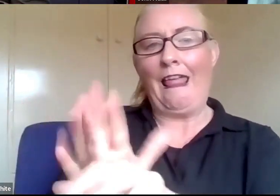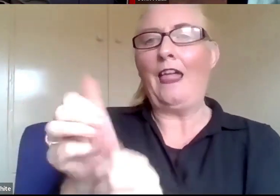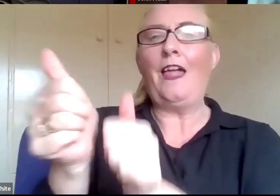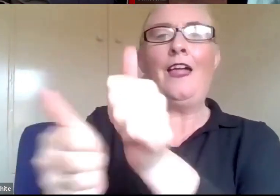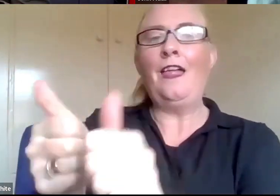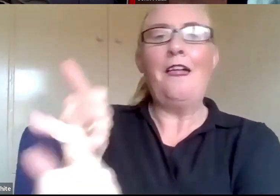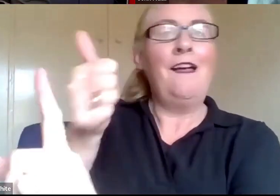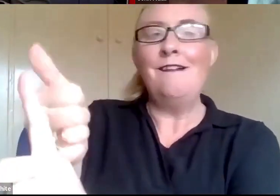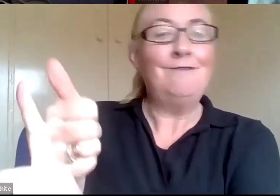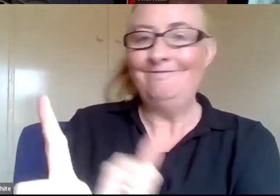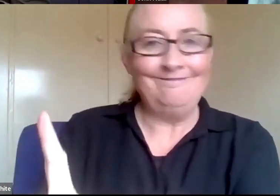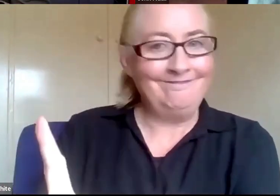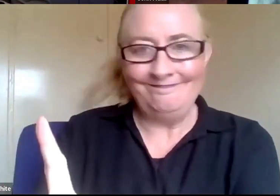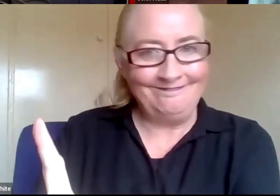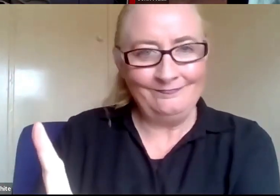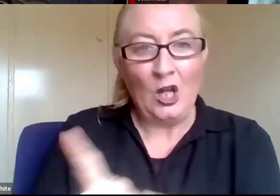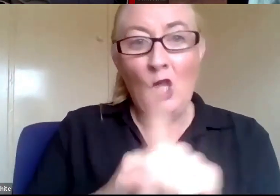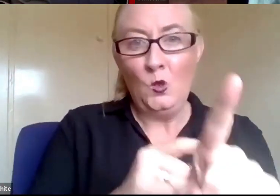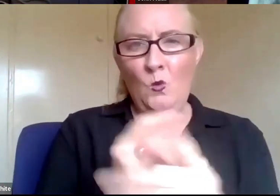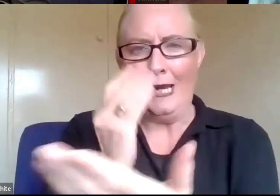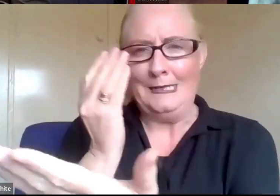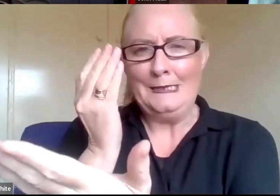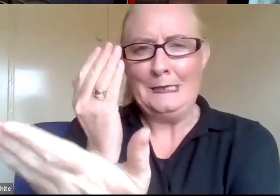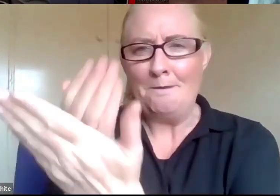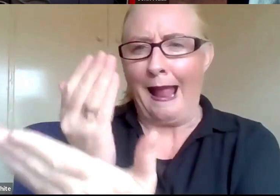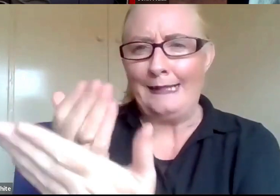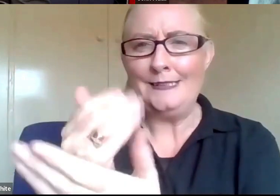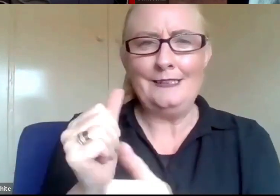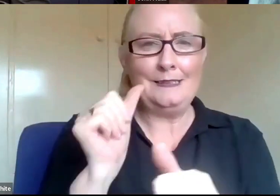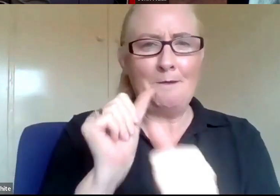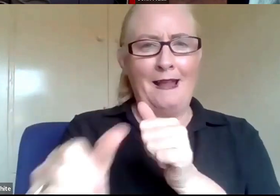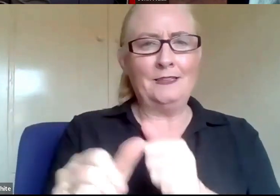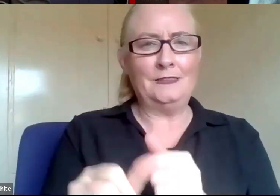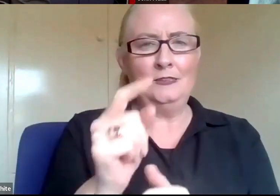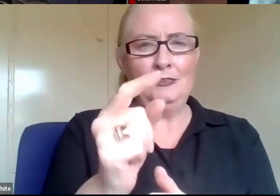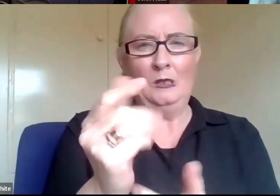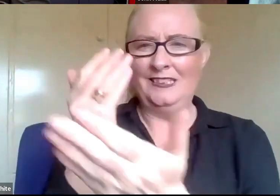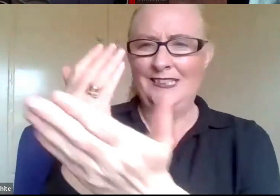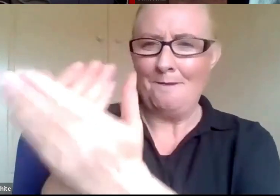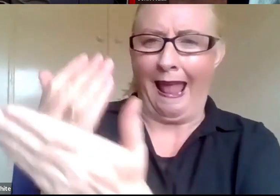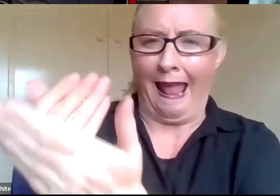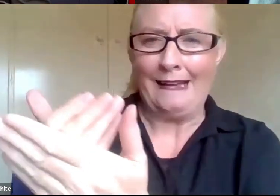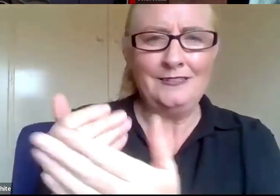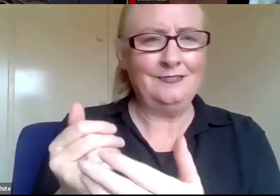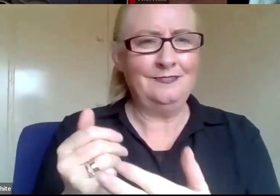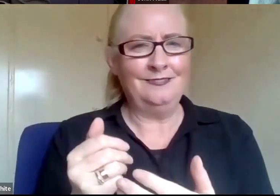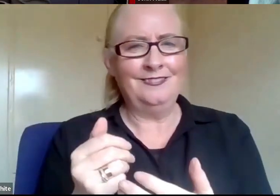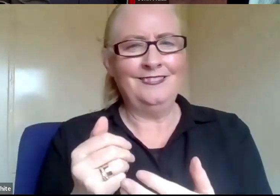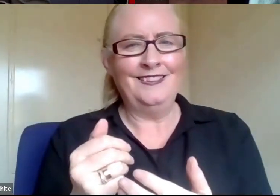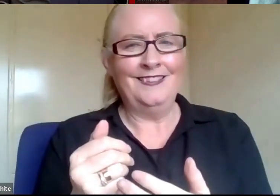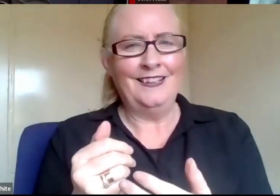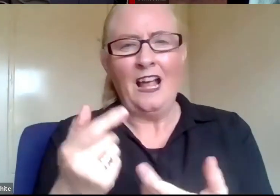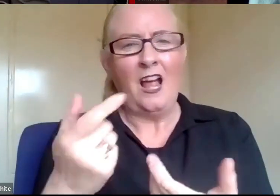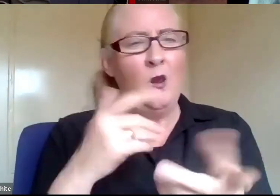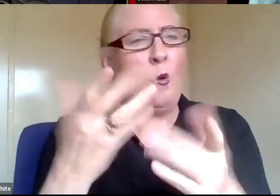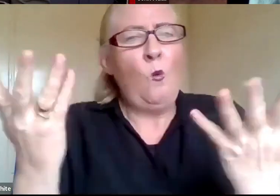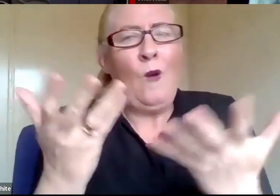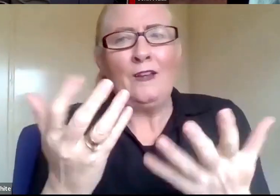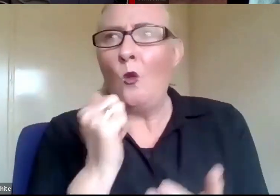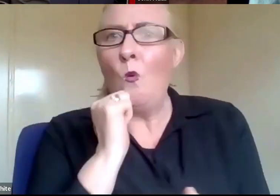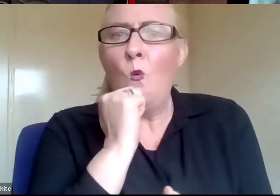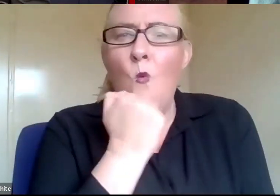them. And then comes humanity, warmth, kindness.